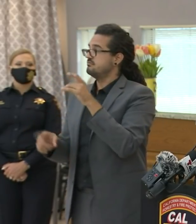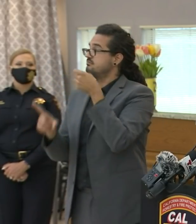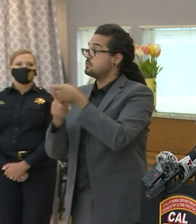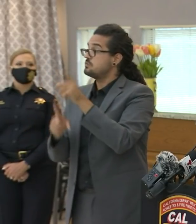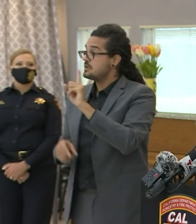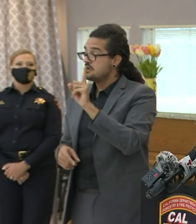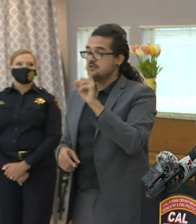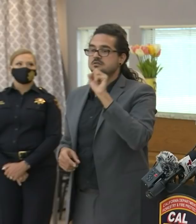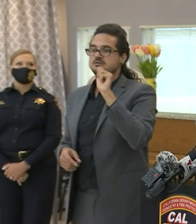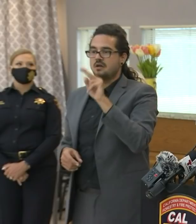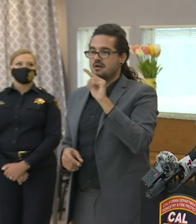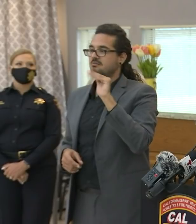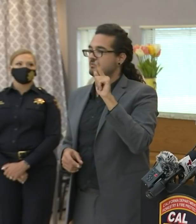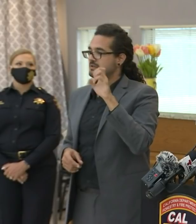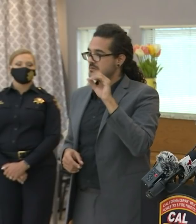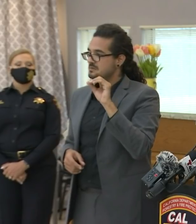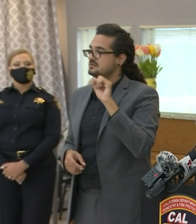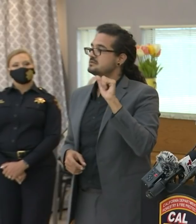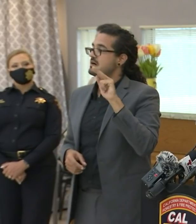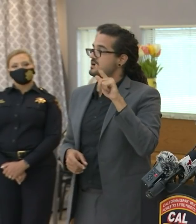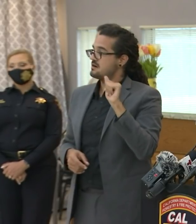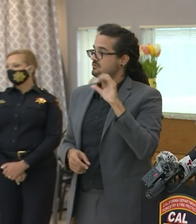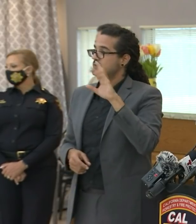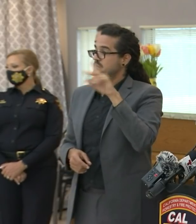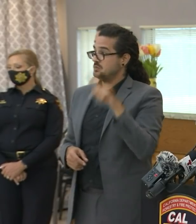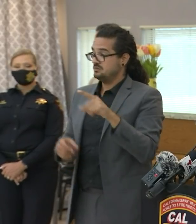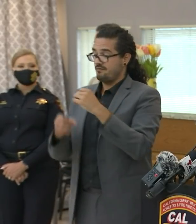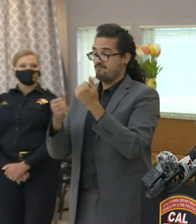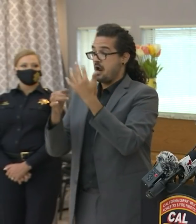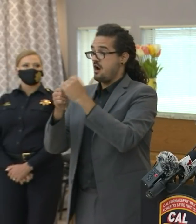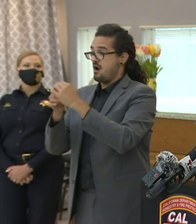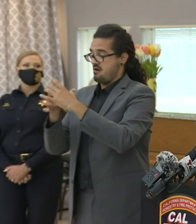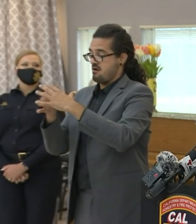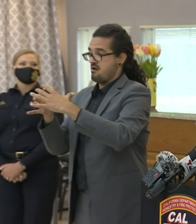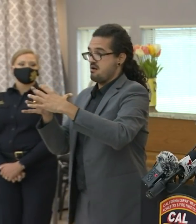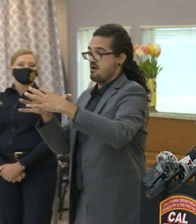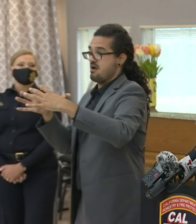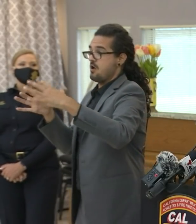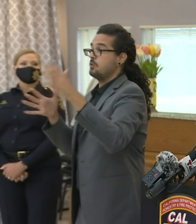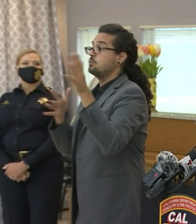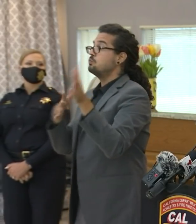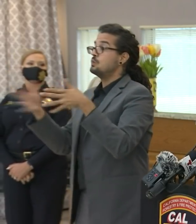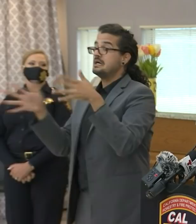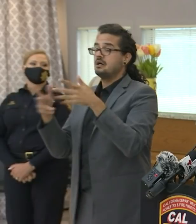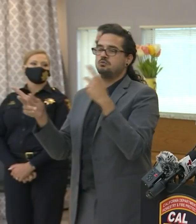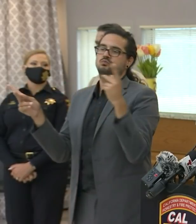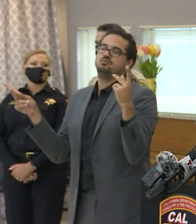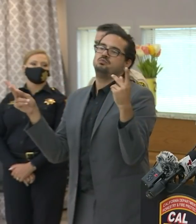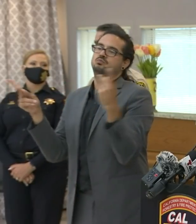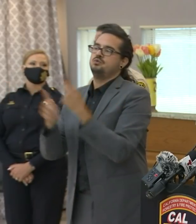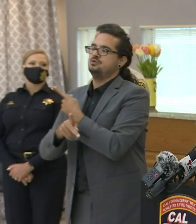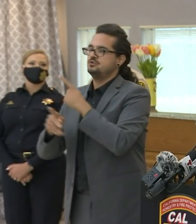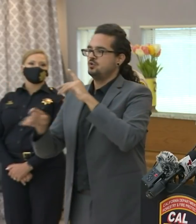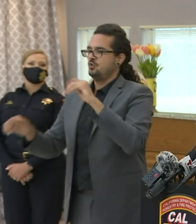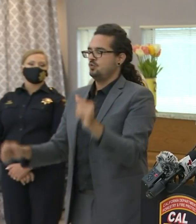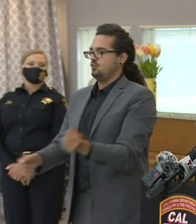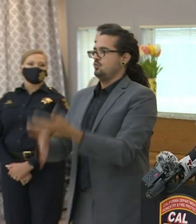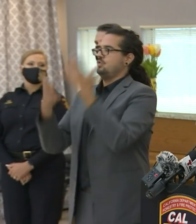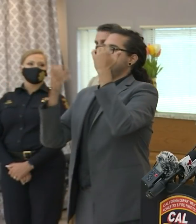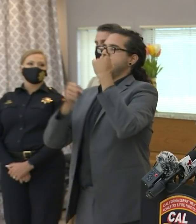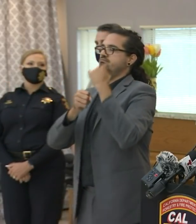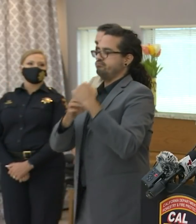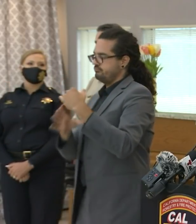fires obviously just grew from the locations they were at, and then were wind-driven in kind of that southeasterly direction. So there's been a significant amount of